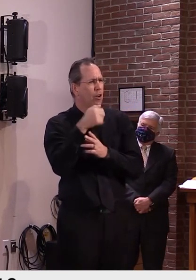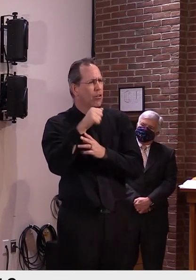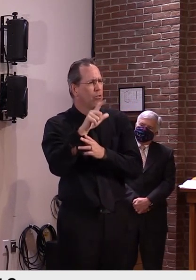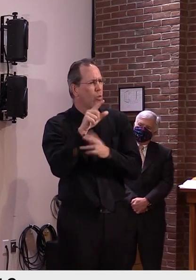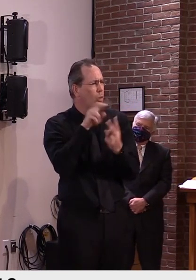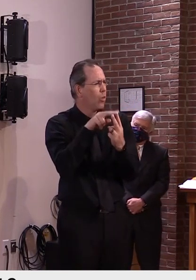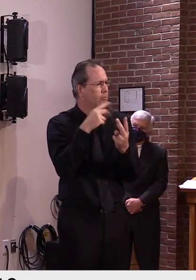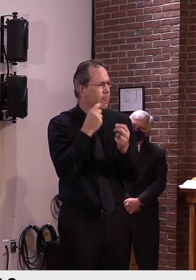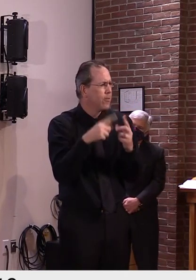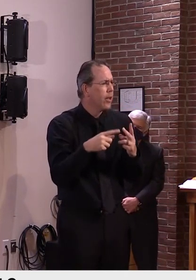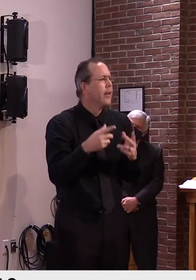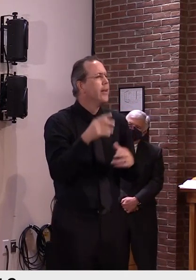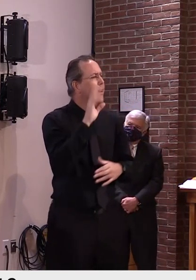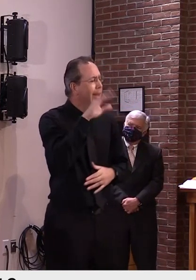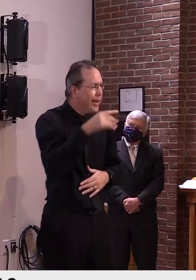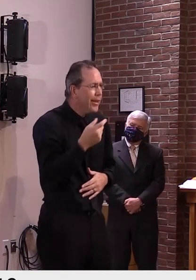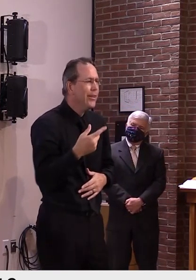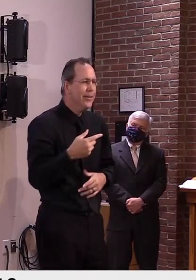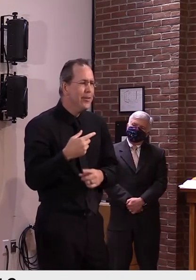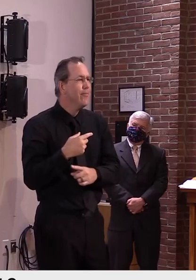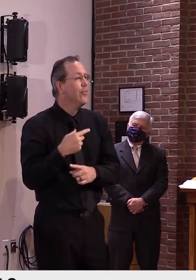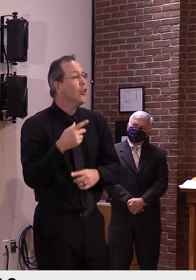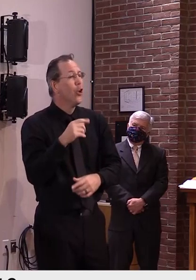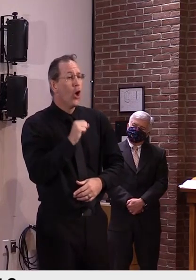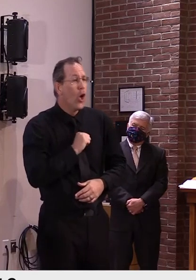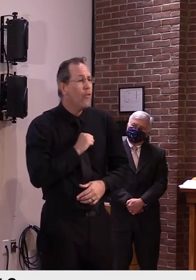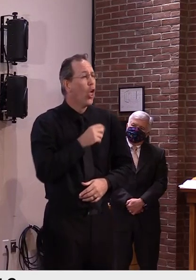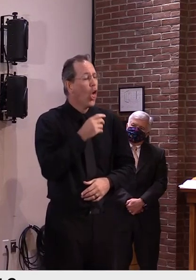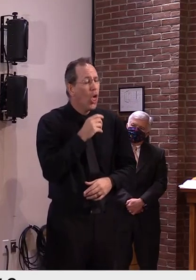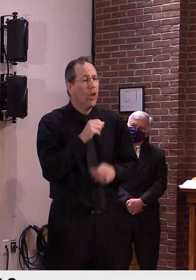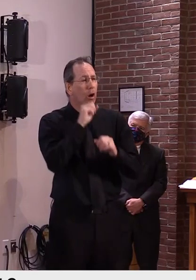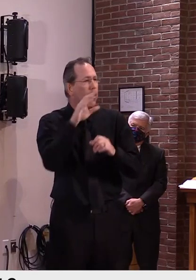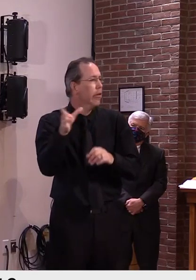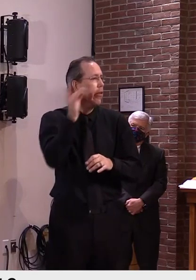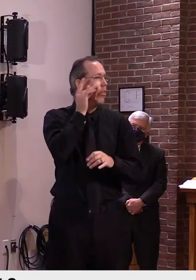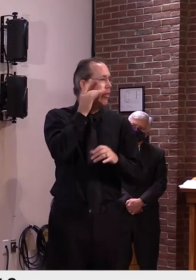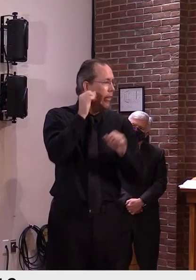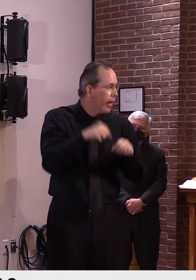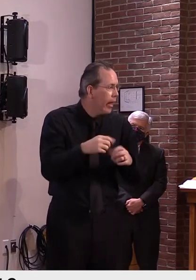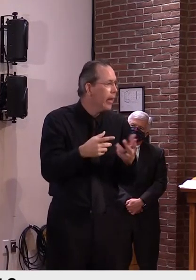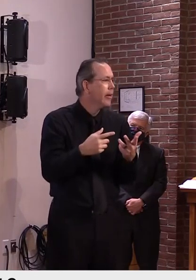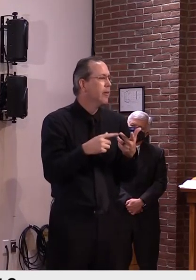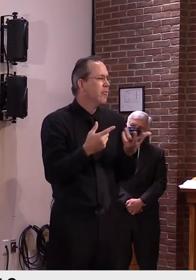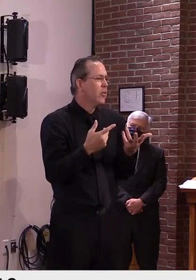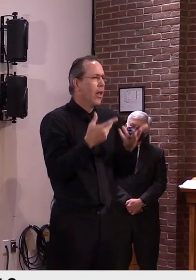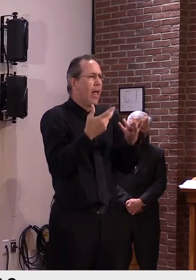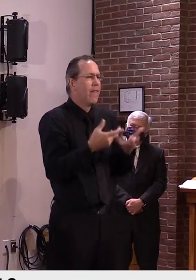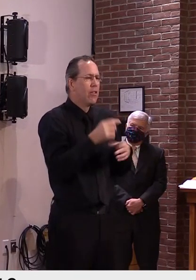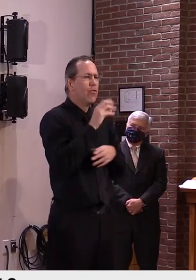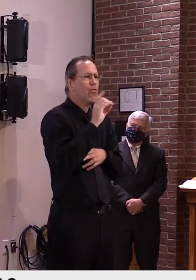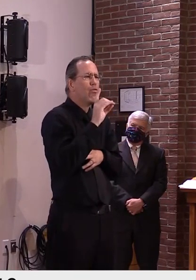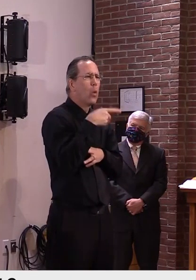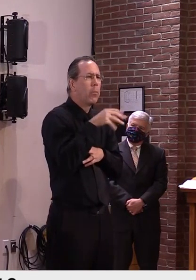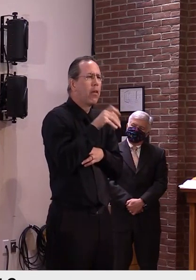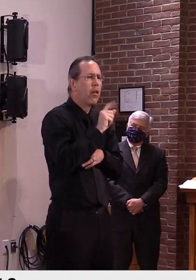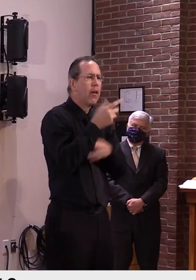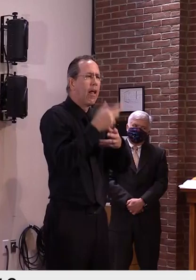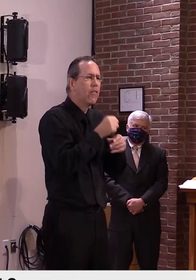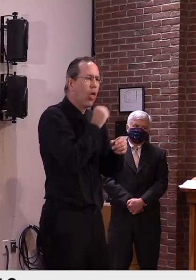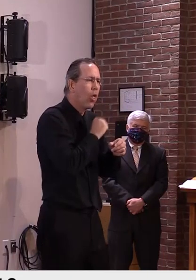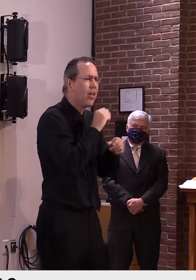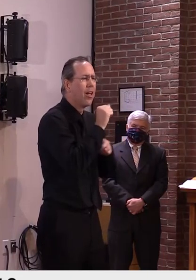to the large respiratory droplets. Indeed, proportion-wise, I would still believe the large respiratory